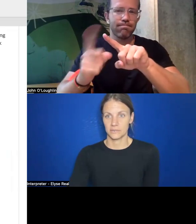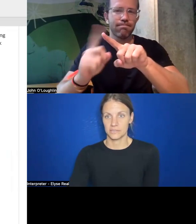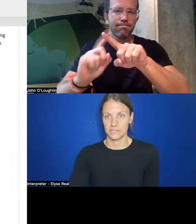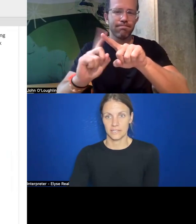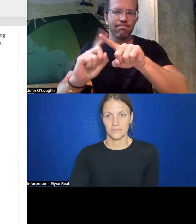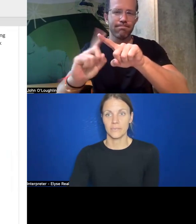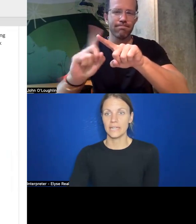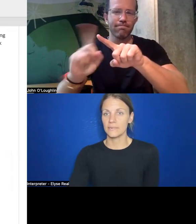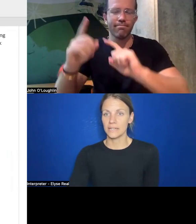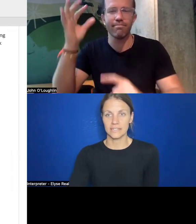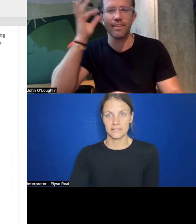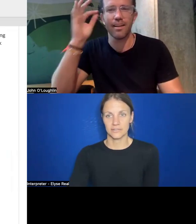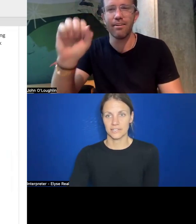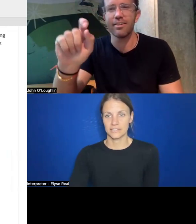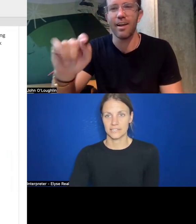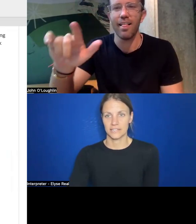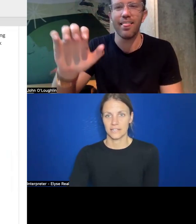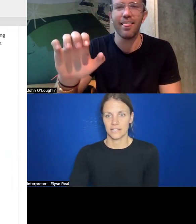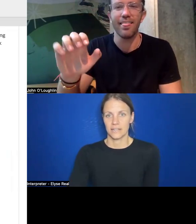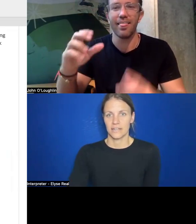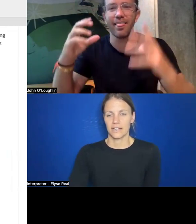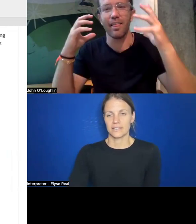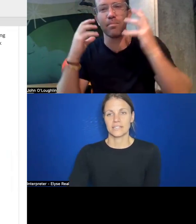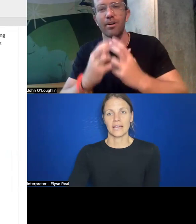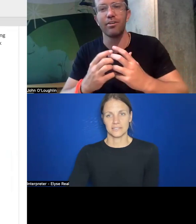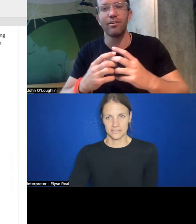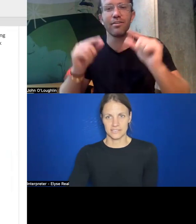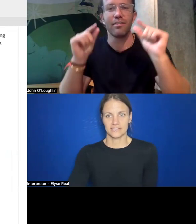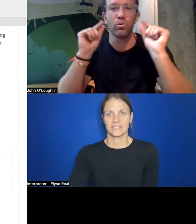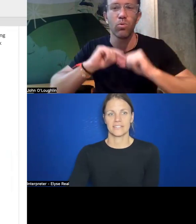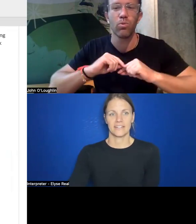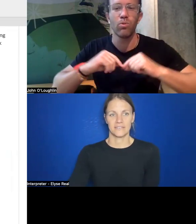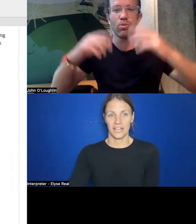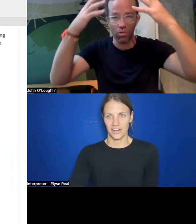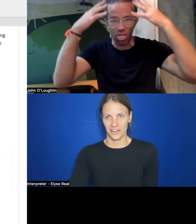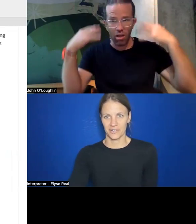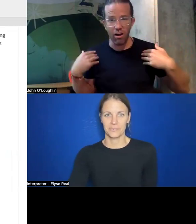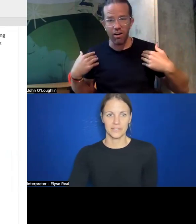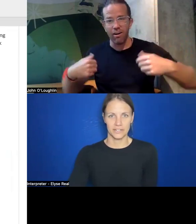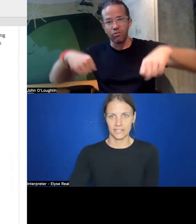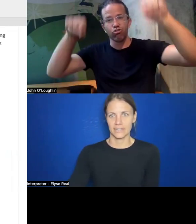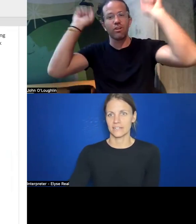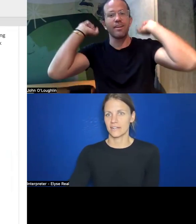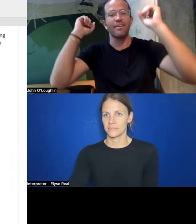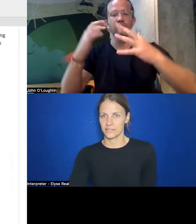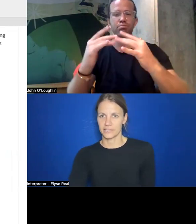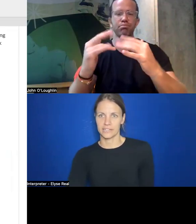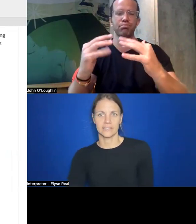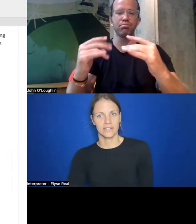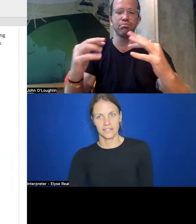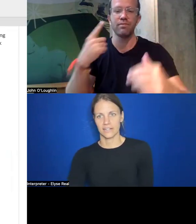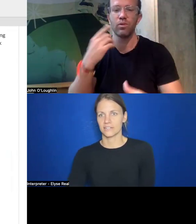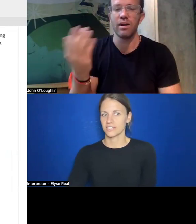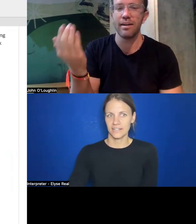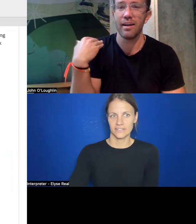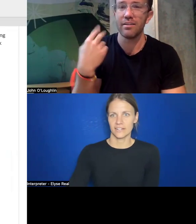Yes, you will see many, many different styles of hair. Bearded, not bearded,